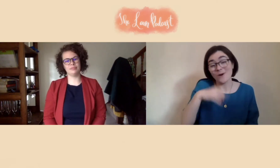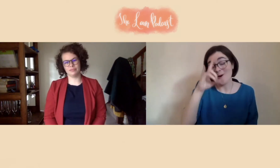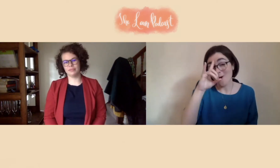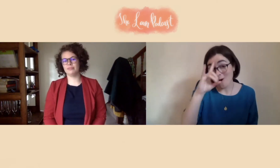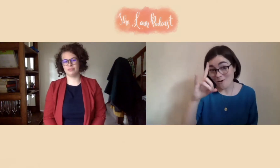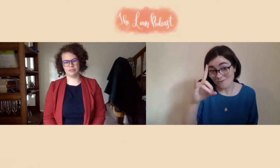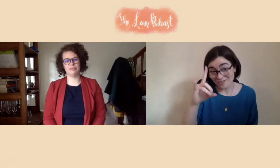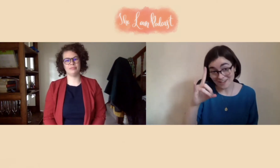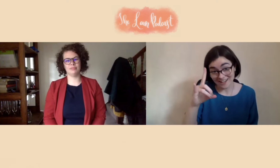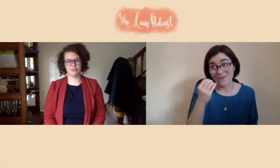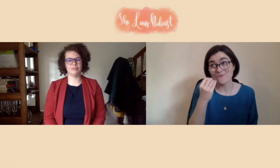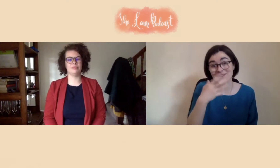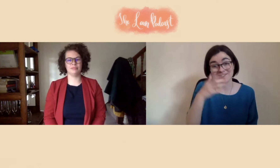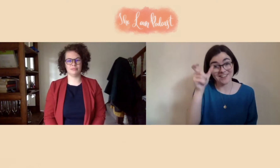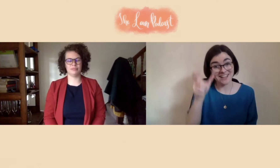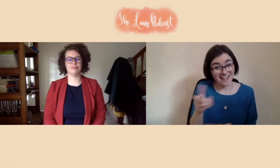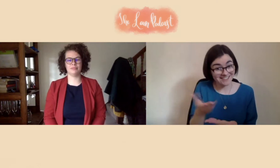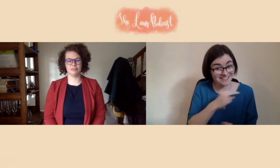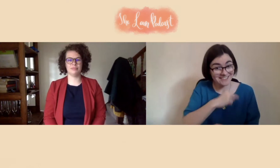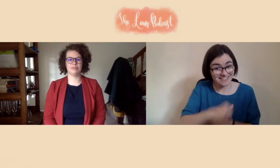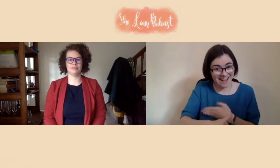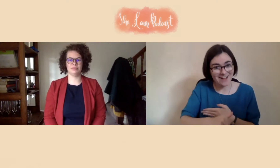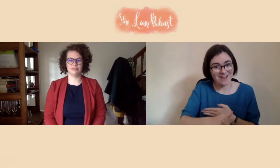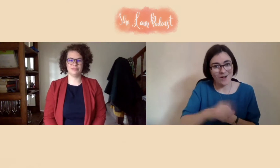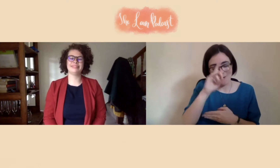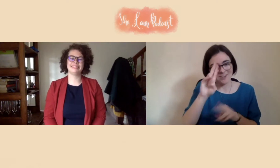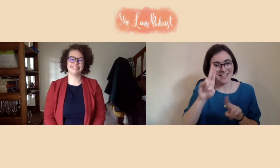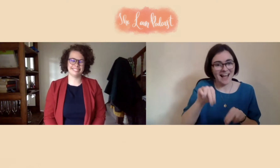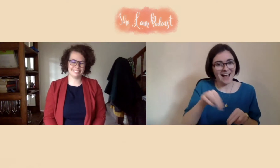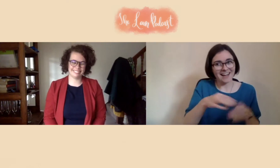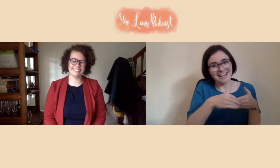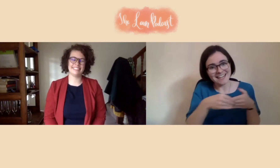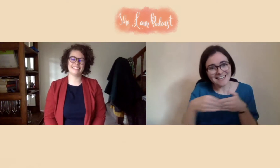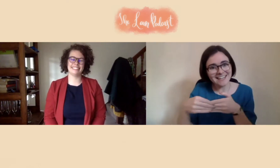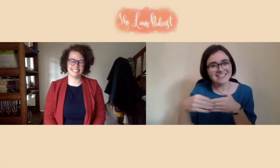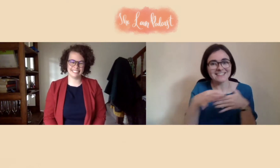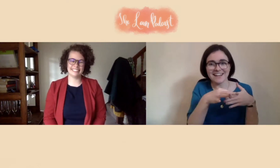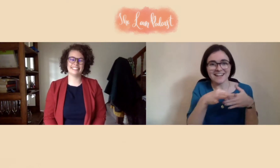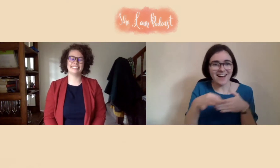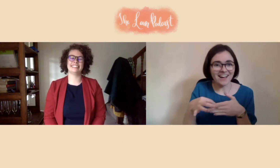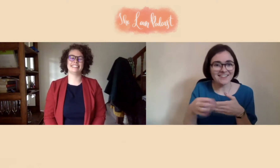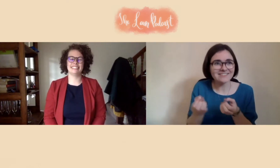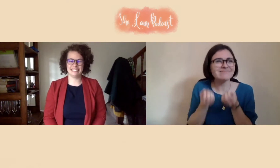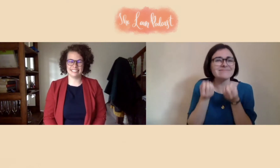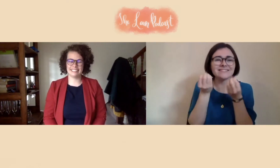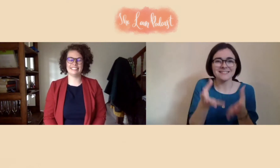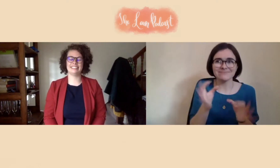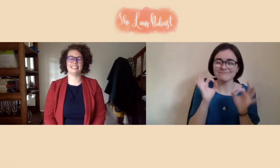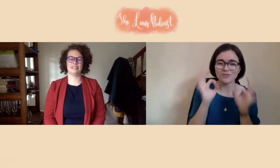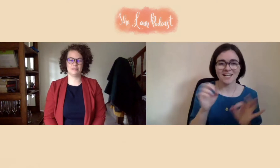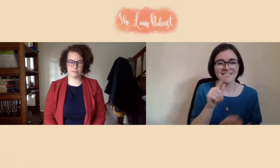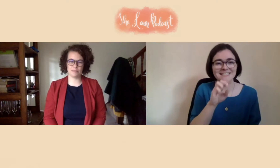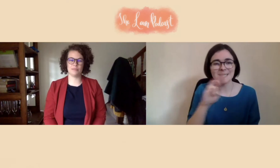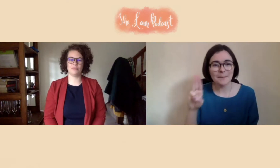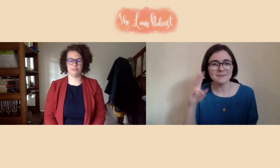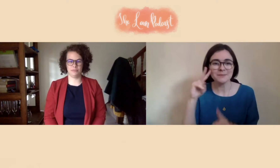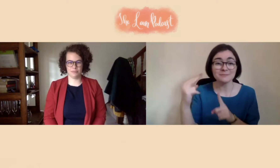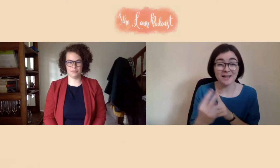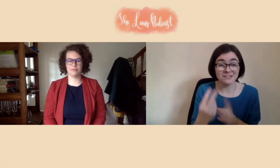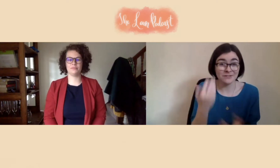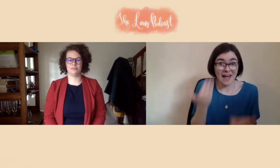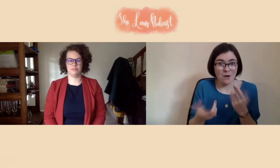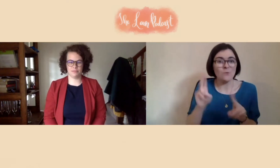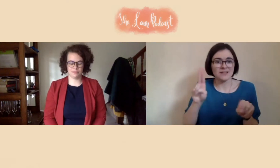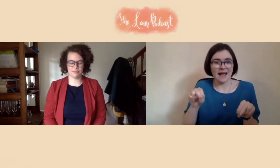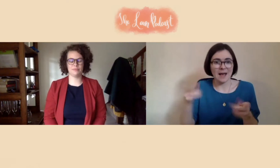our guest will actually be able to lead us and guide us and give us some great tips and insight as to how we are